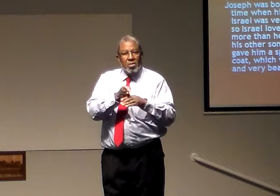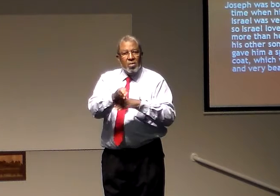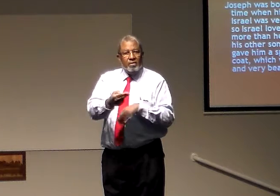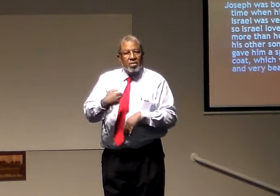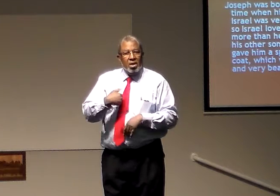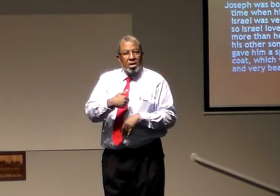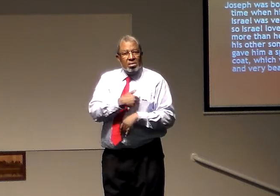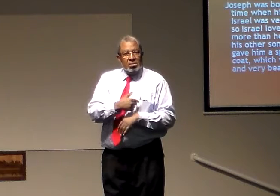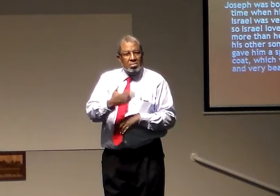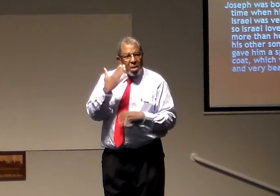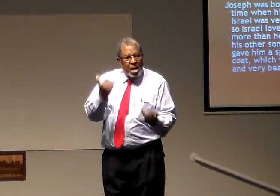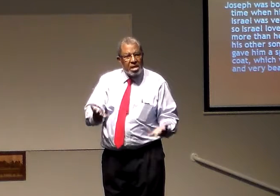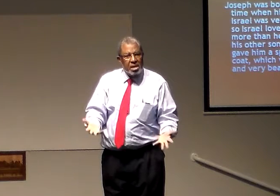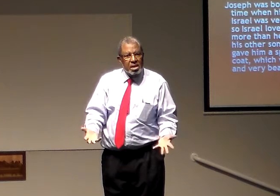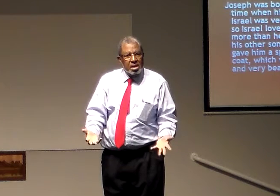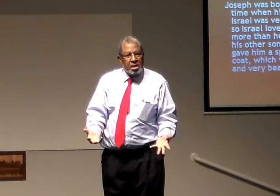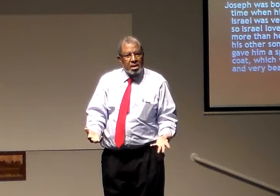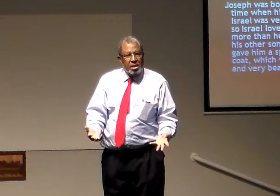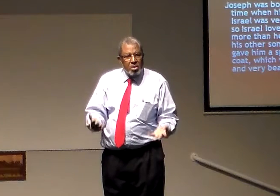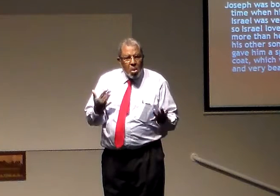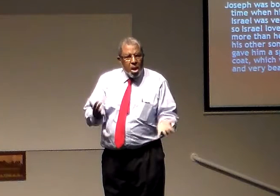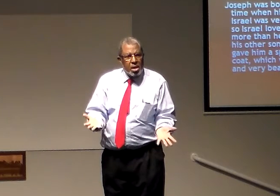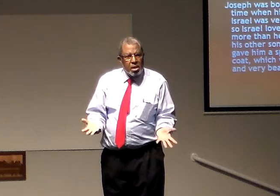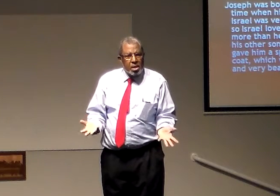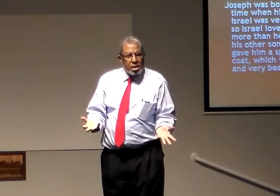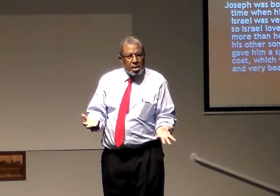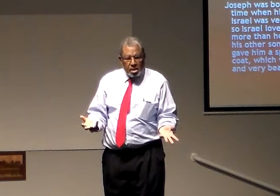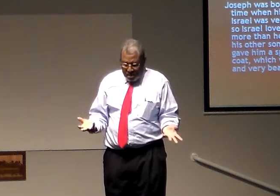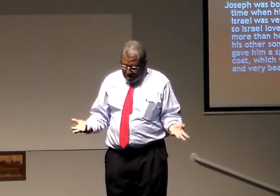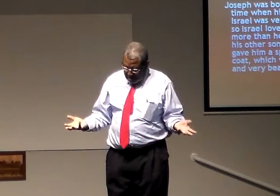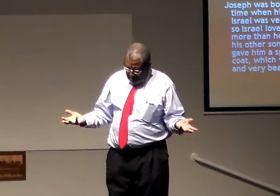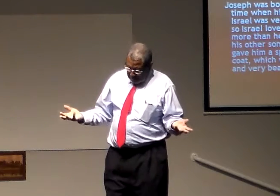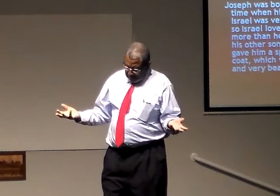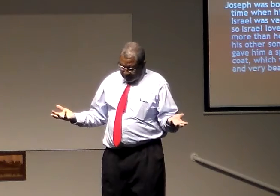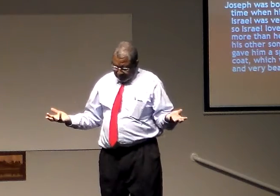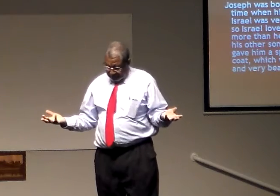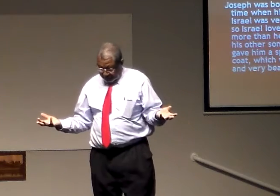So our father favored Joseph. What? Come on.